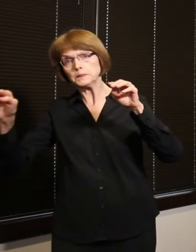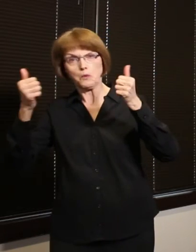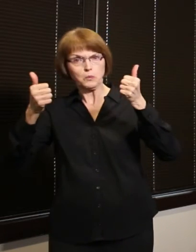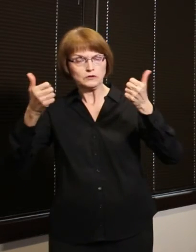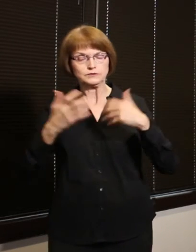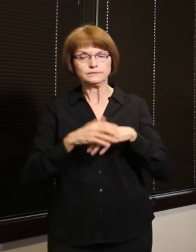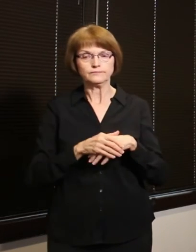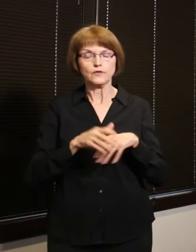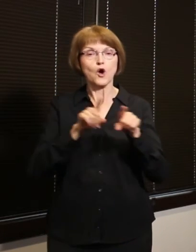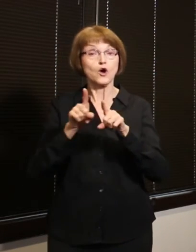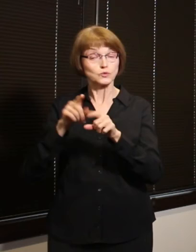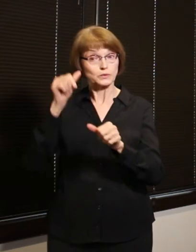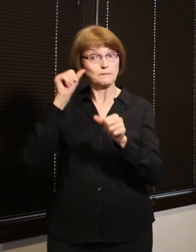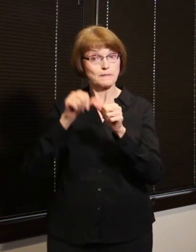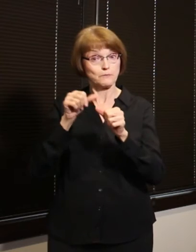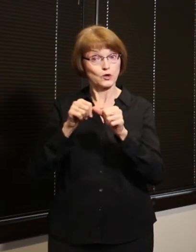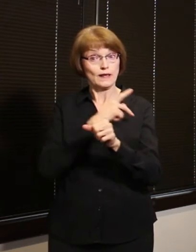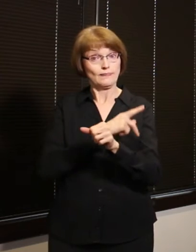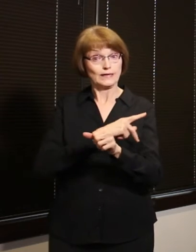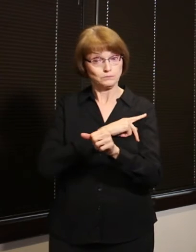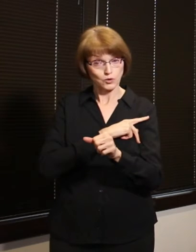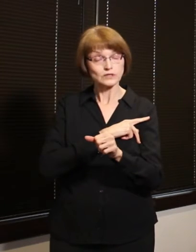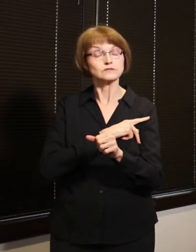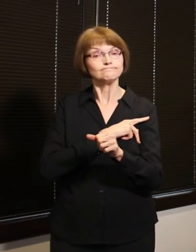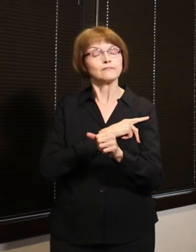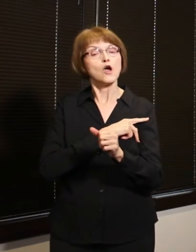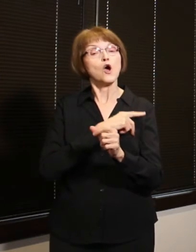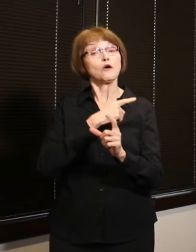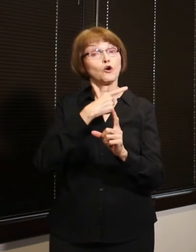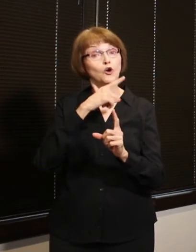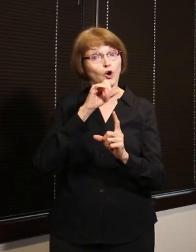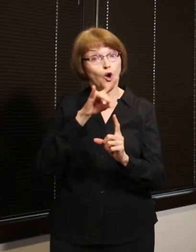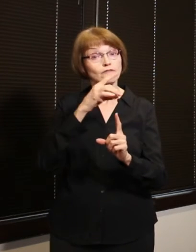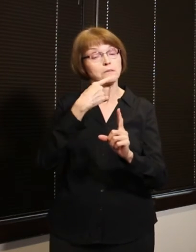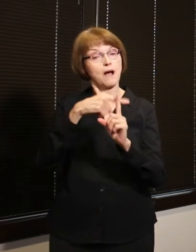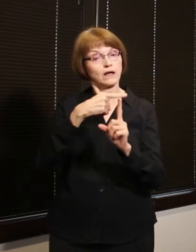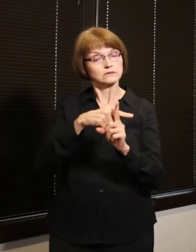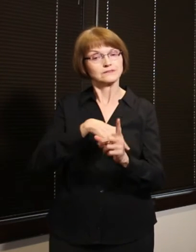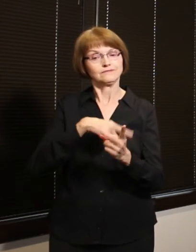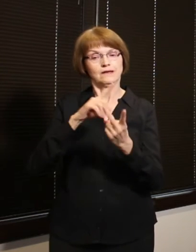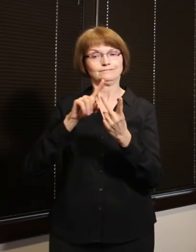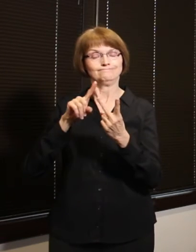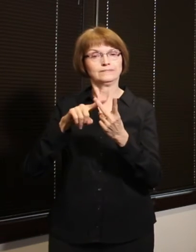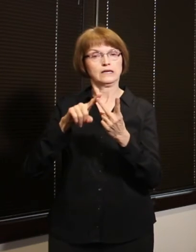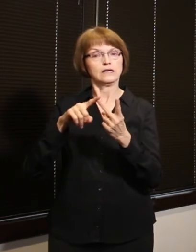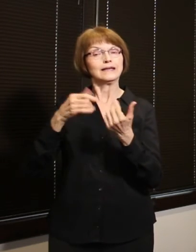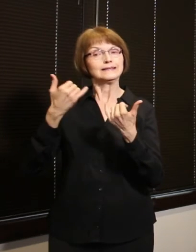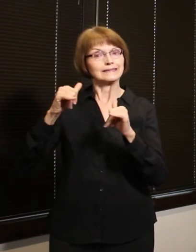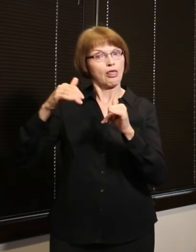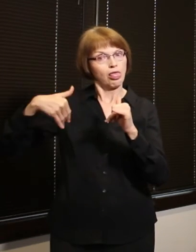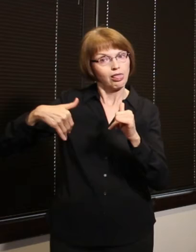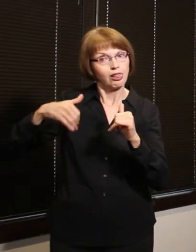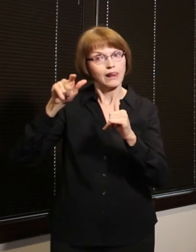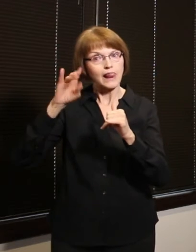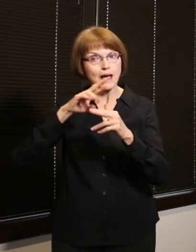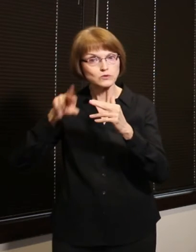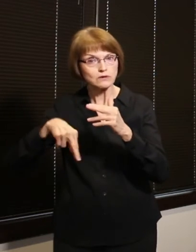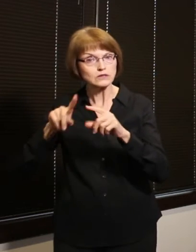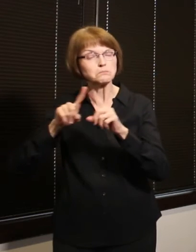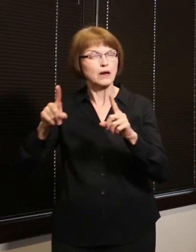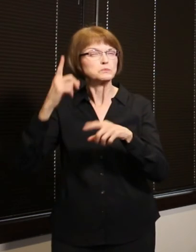also remember that these are patients that are COVID positive plus patients under investigation. So we're waiting to see what their test results